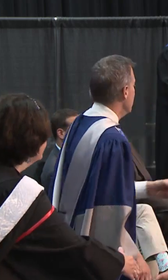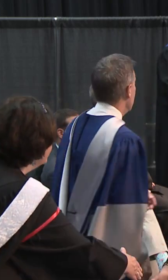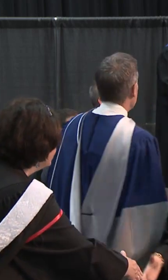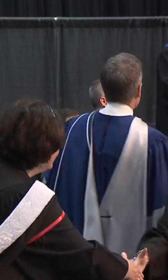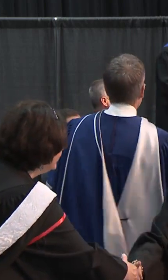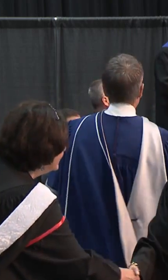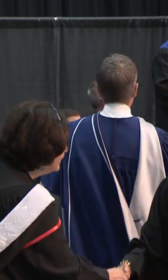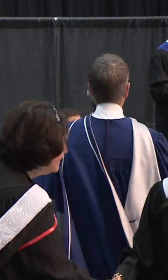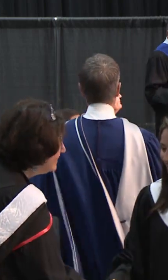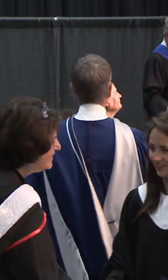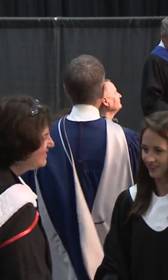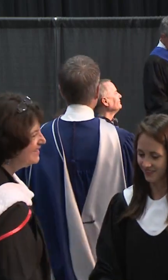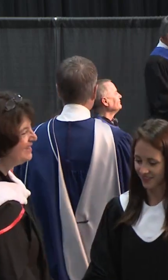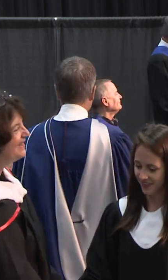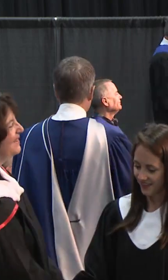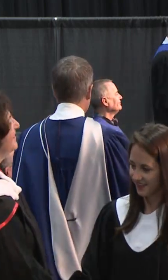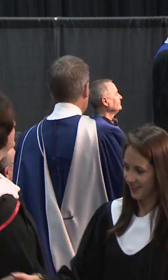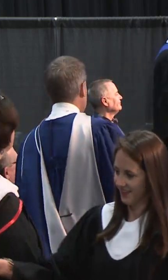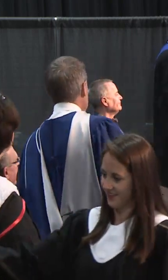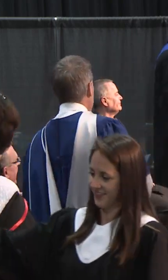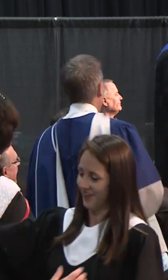Diana Huskins.